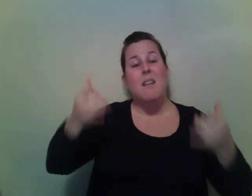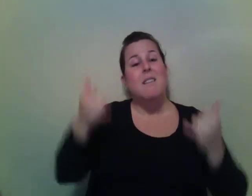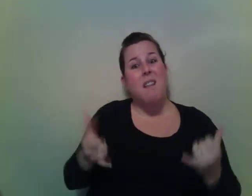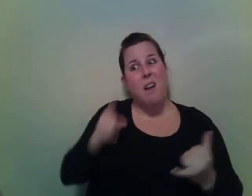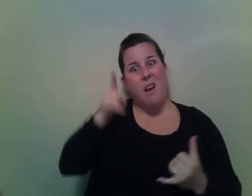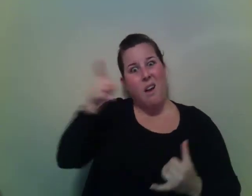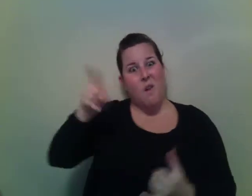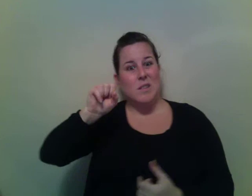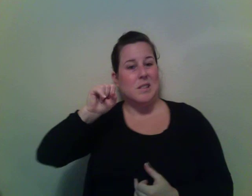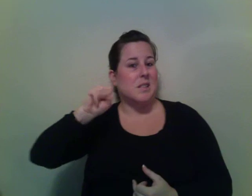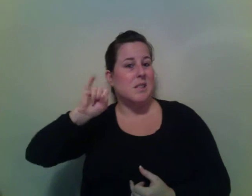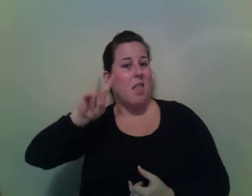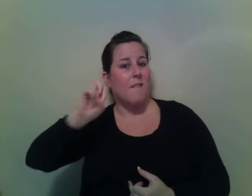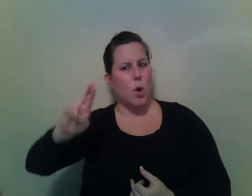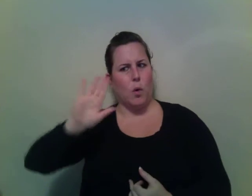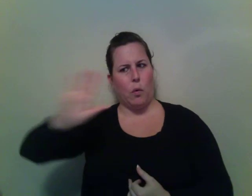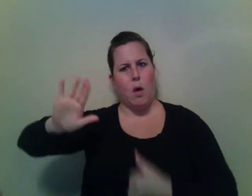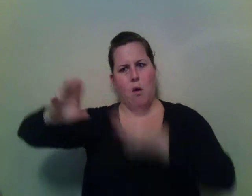PV or above for that month.